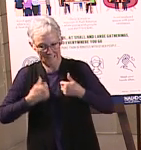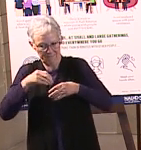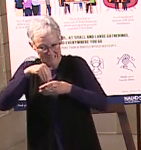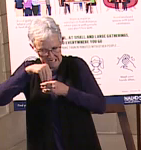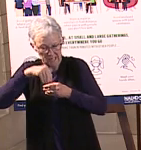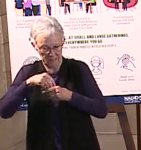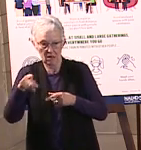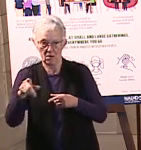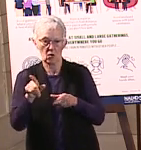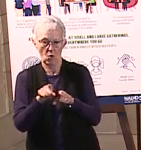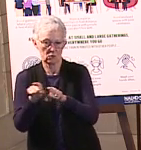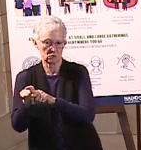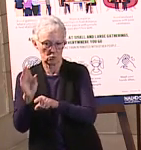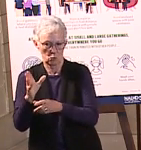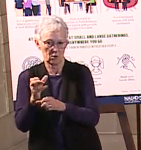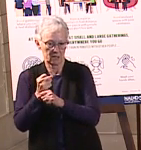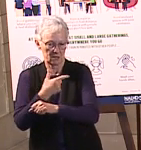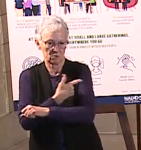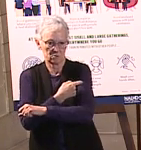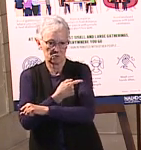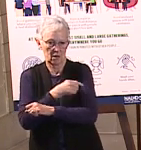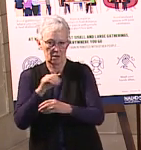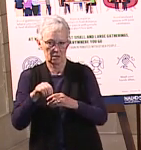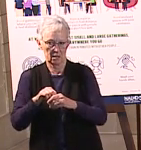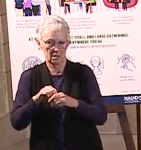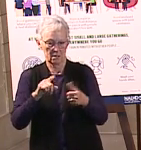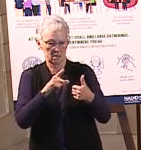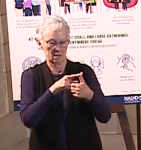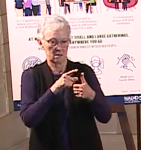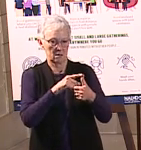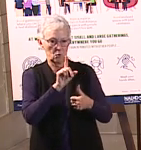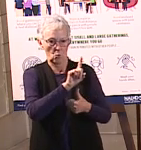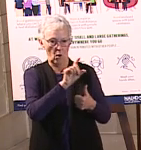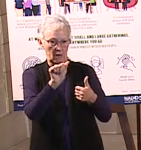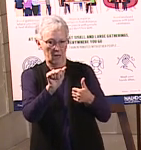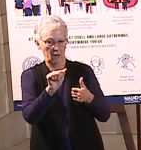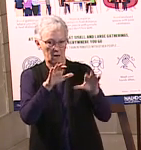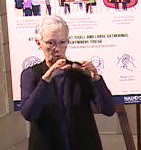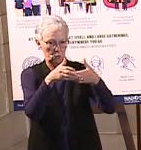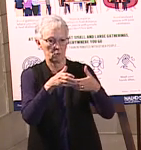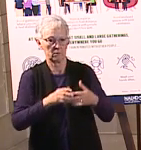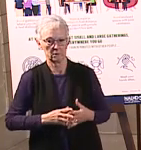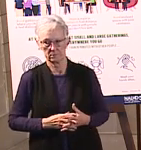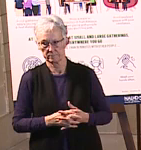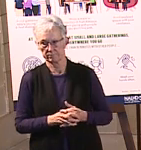then I'm interested in this essential caregiver program and